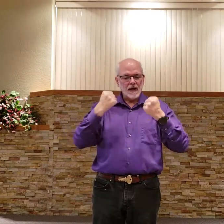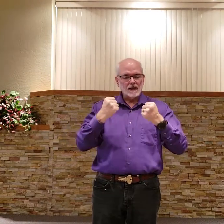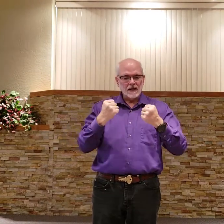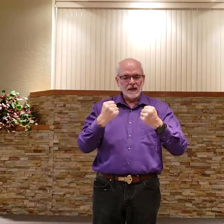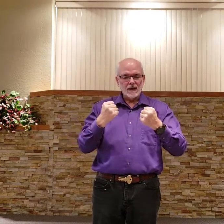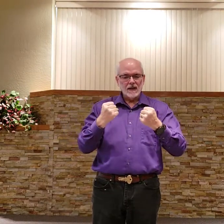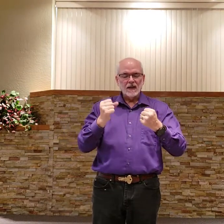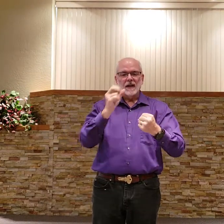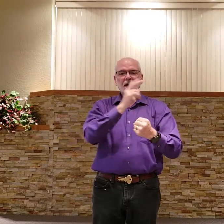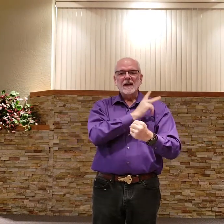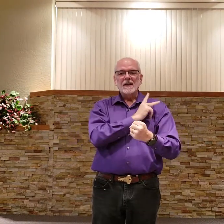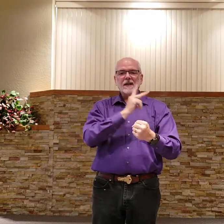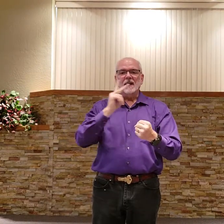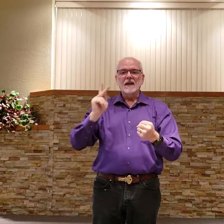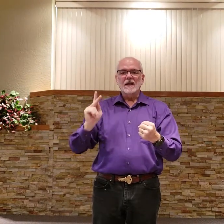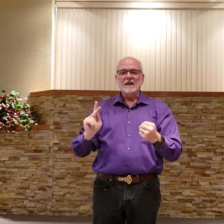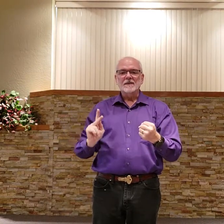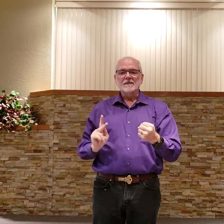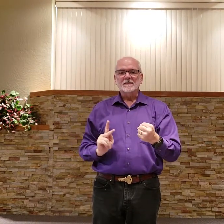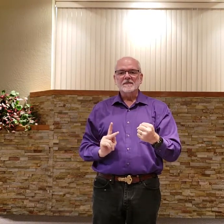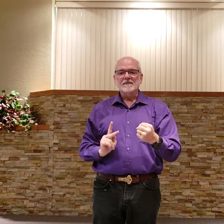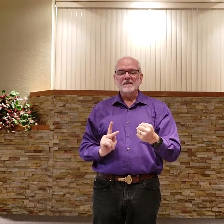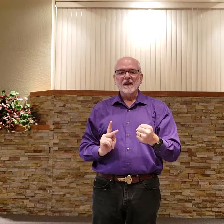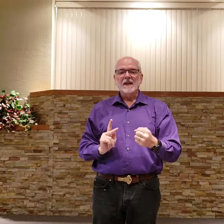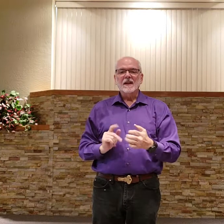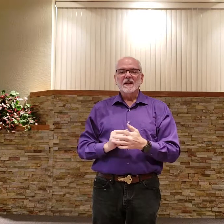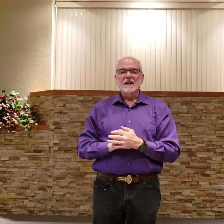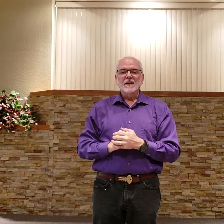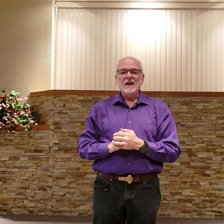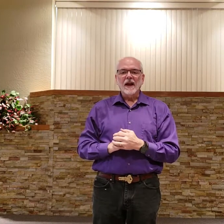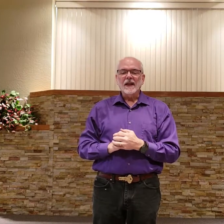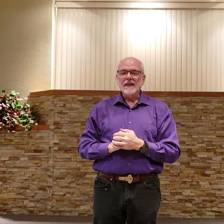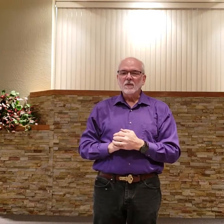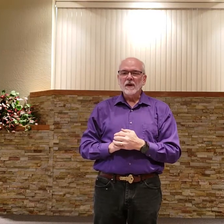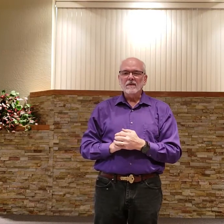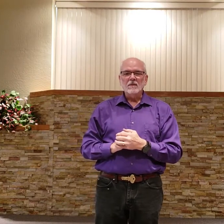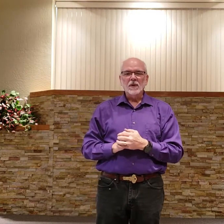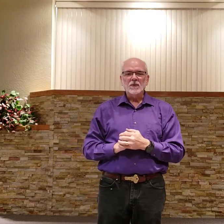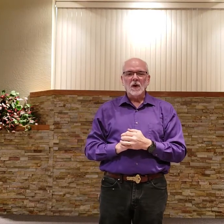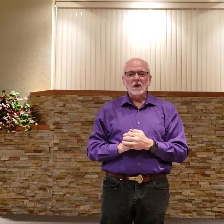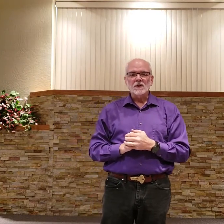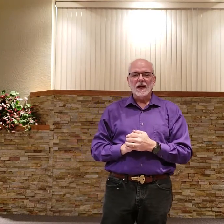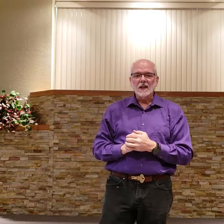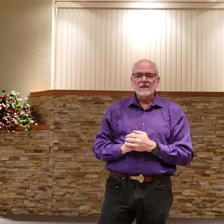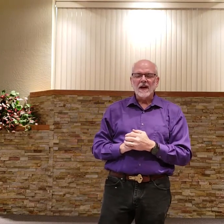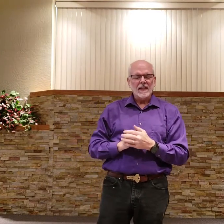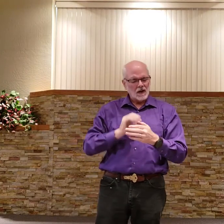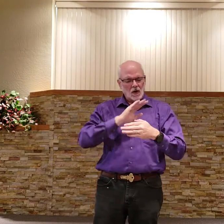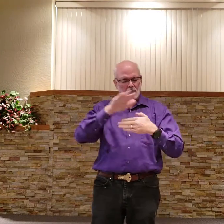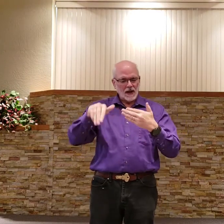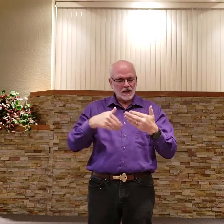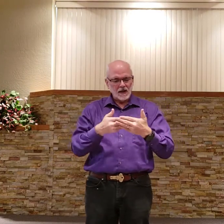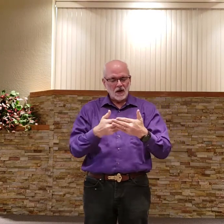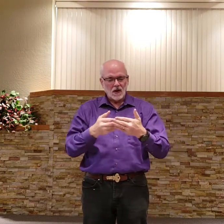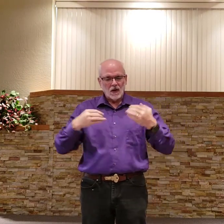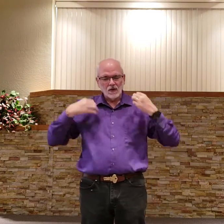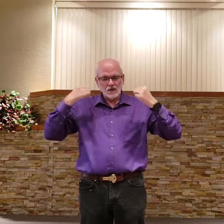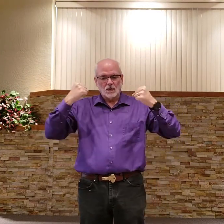Almighty King. Okay, I think we went through all those signs. If not, I think Almighty, all